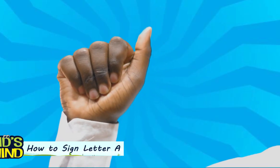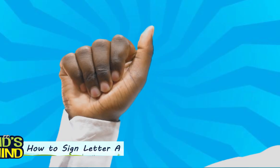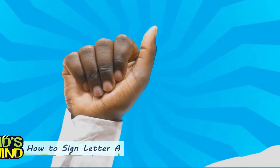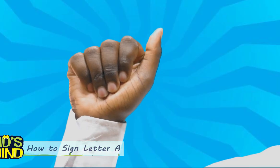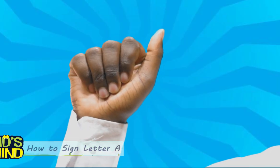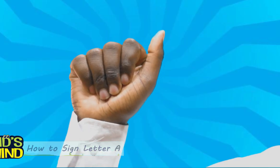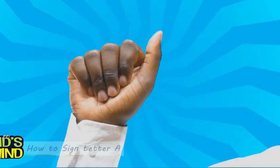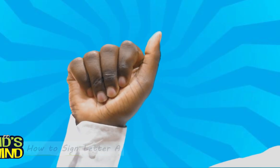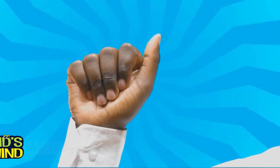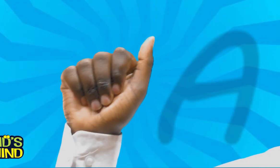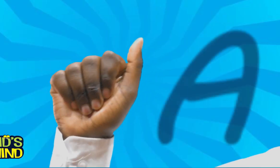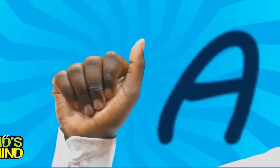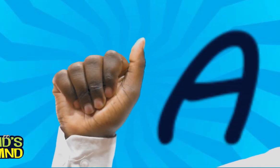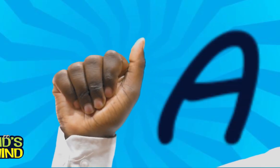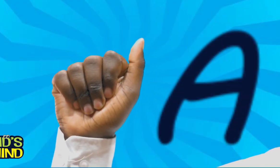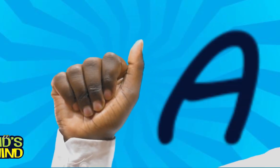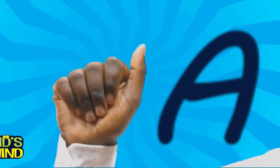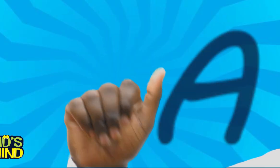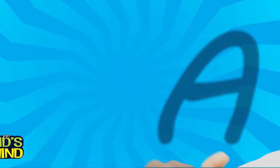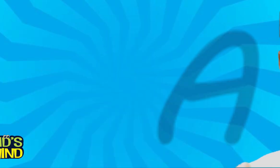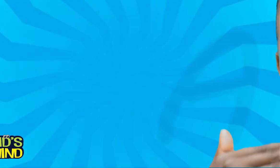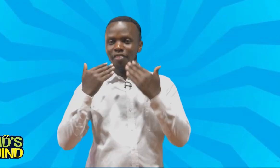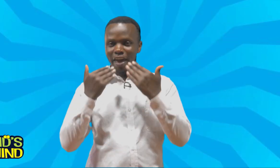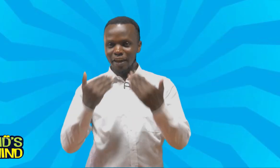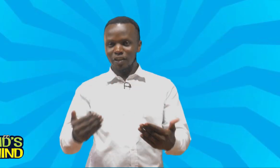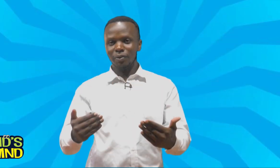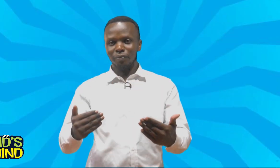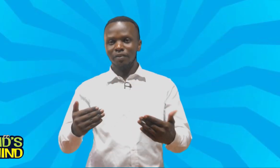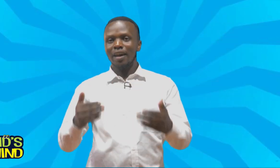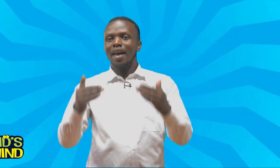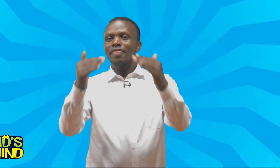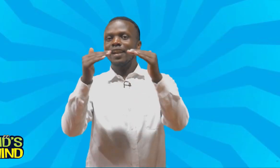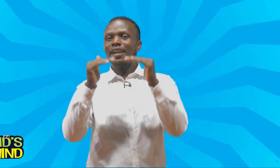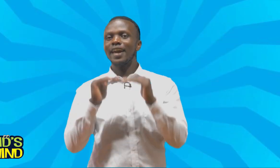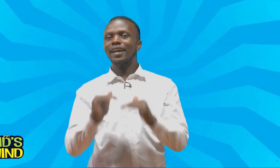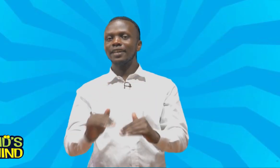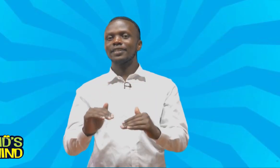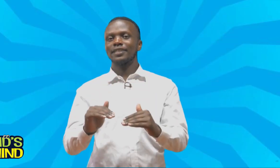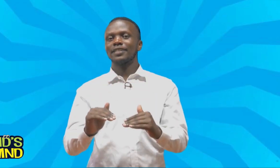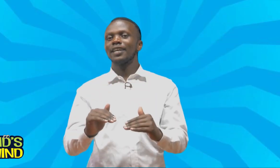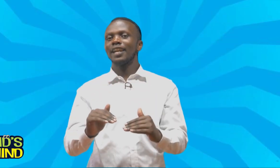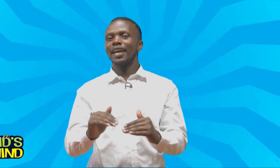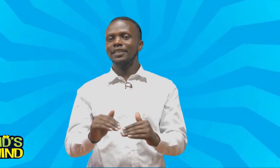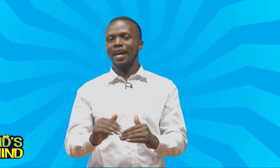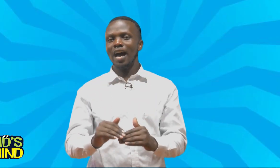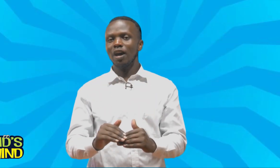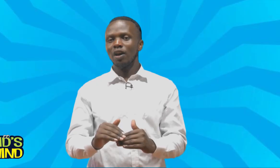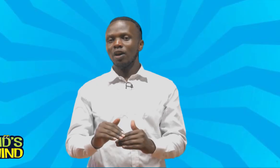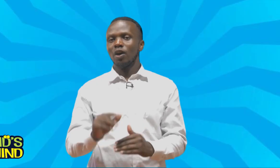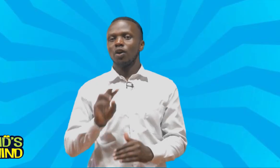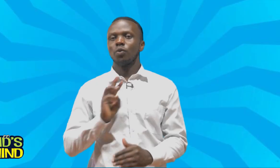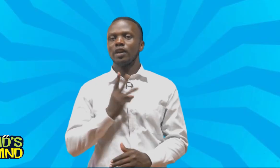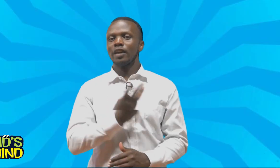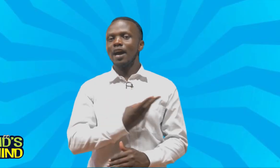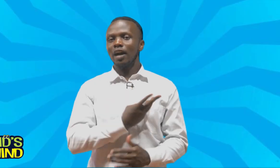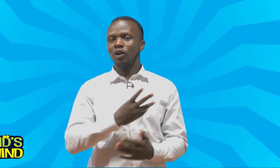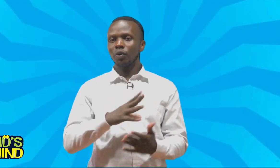is letter A. Thank you. The next letter we are going